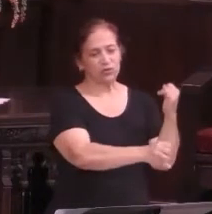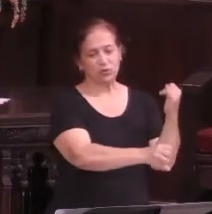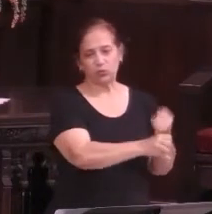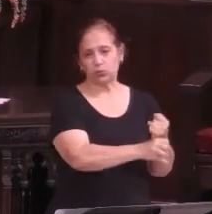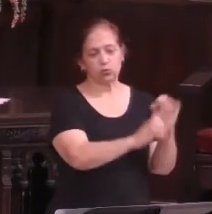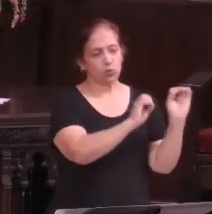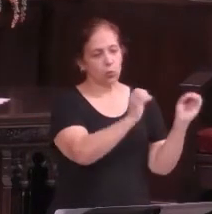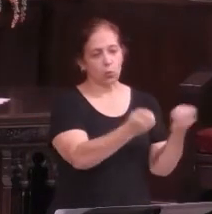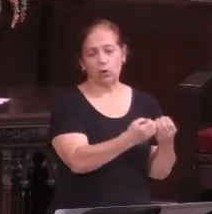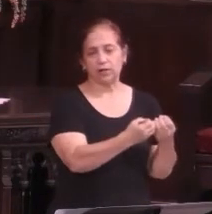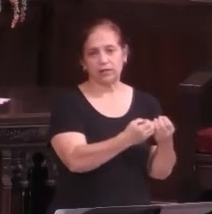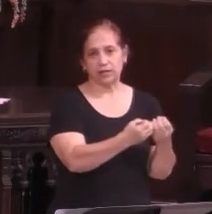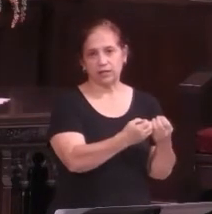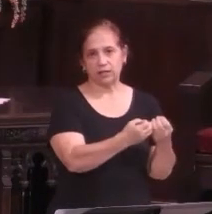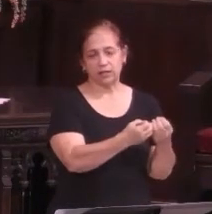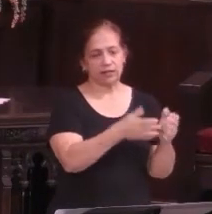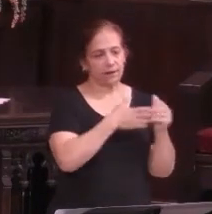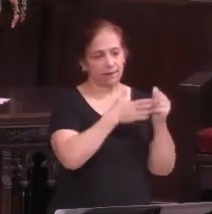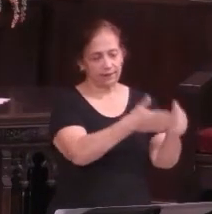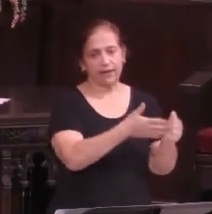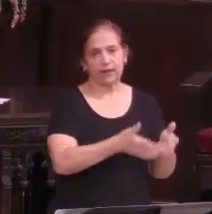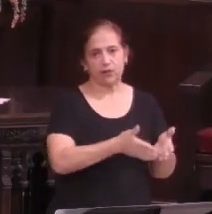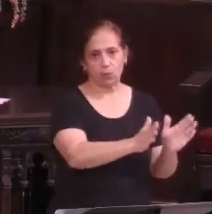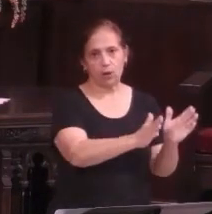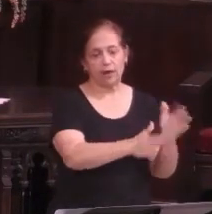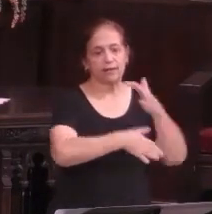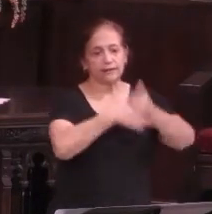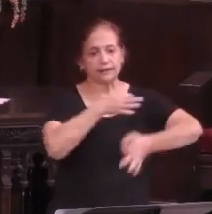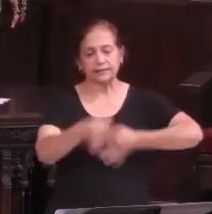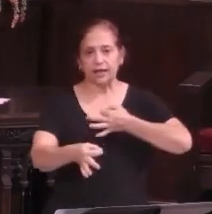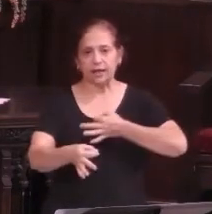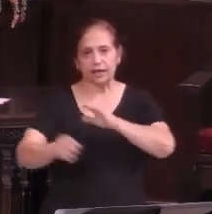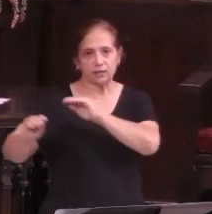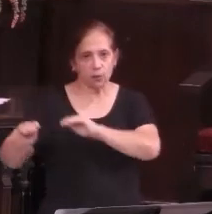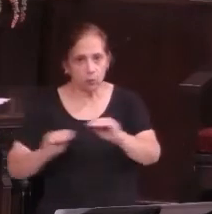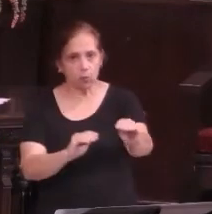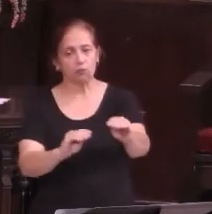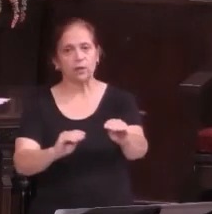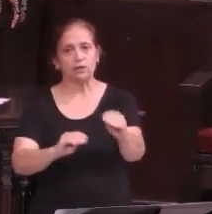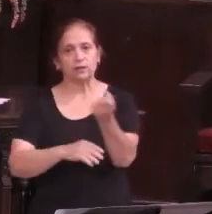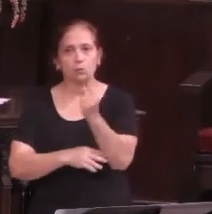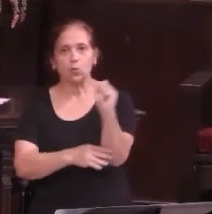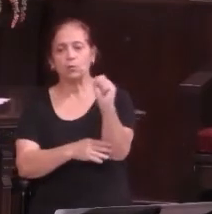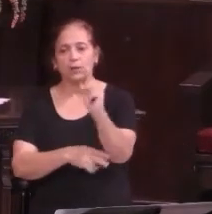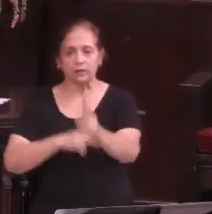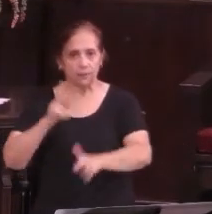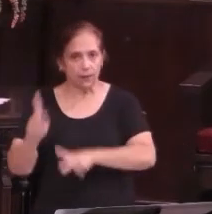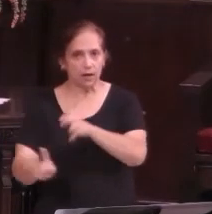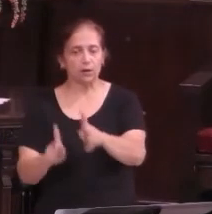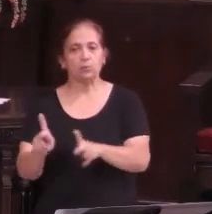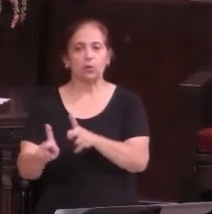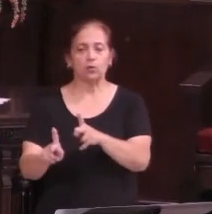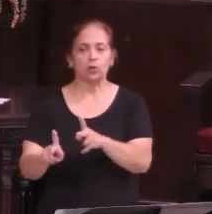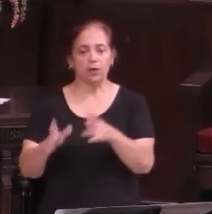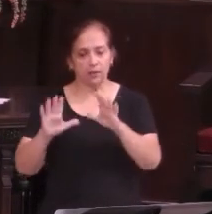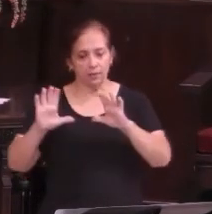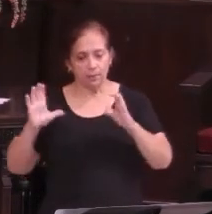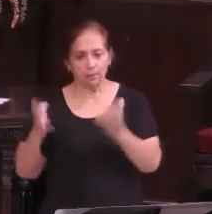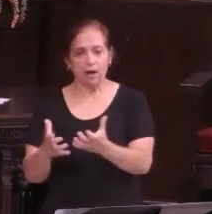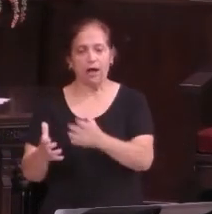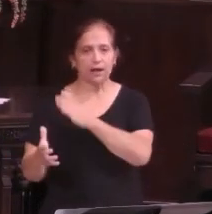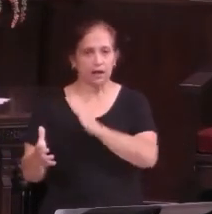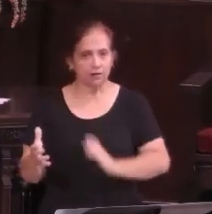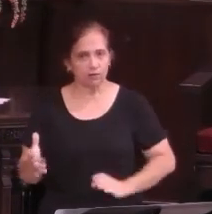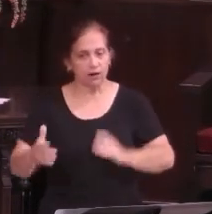or organizations that are leading the way, rather it's the movements, the people, the body of